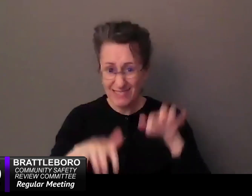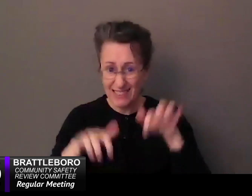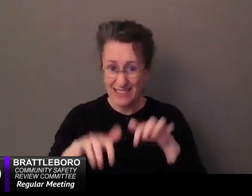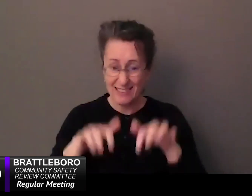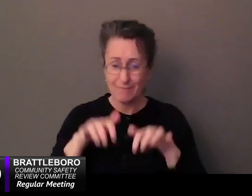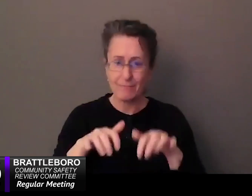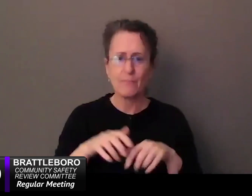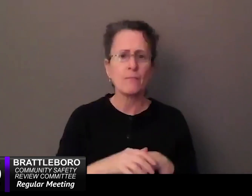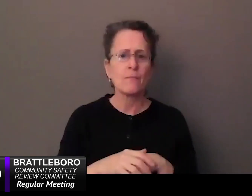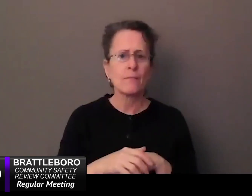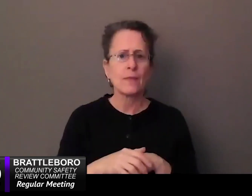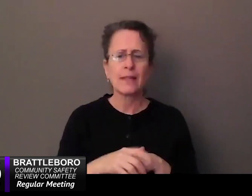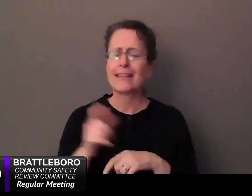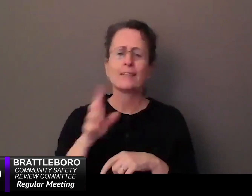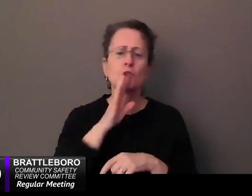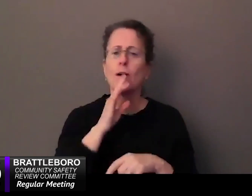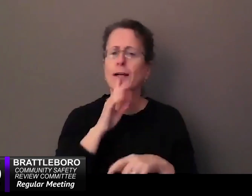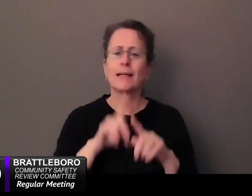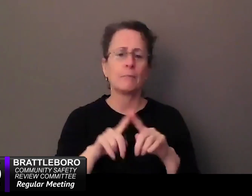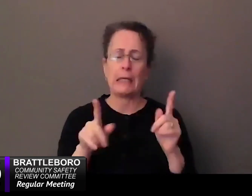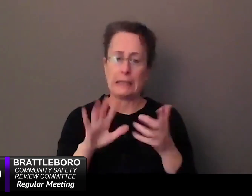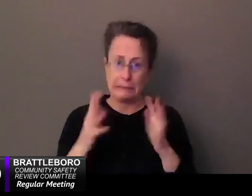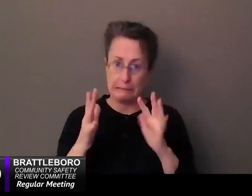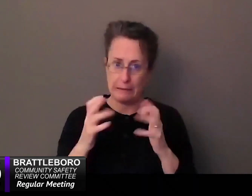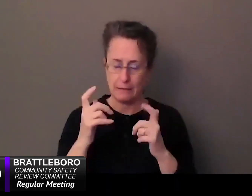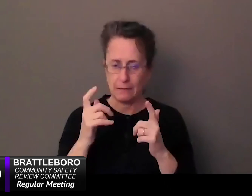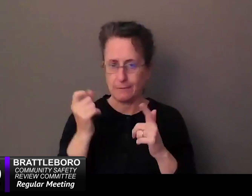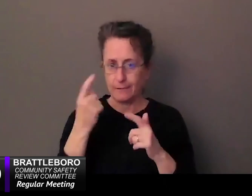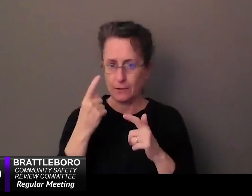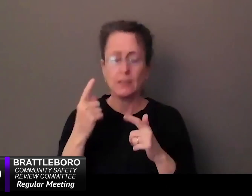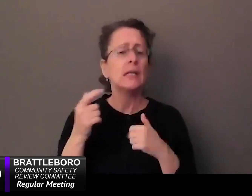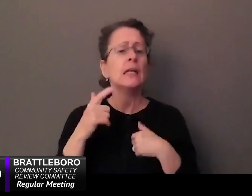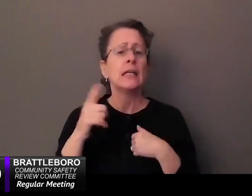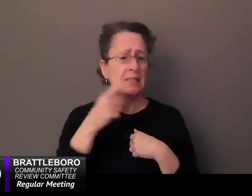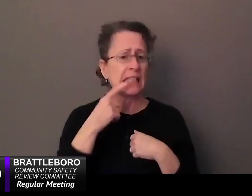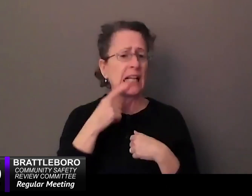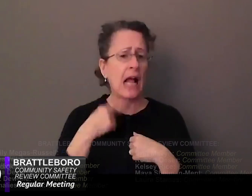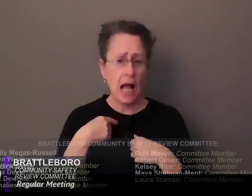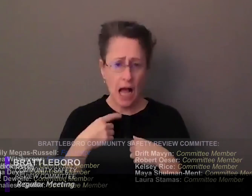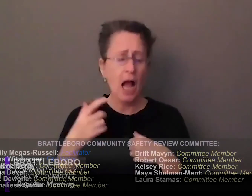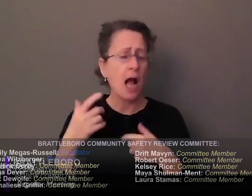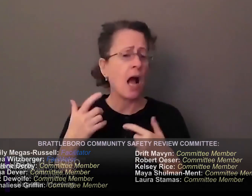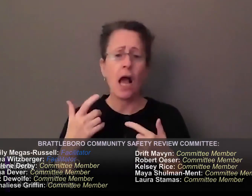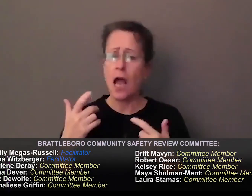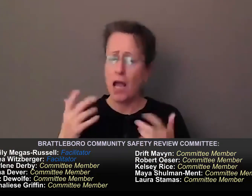I'm okay with that. I just wanted to raise that issue.